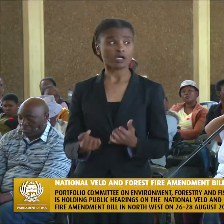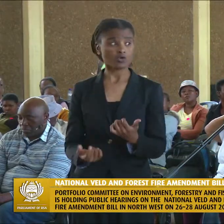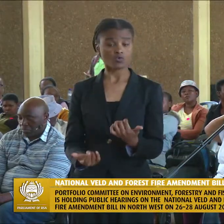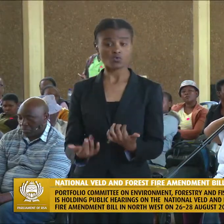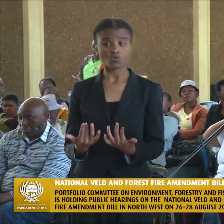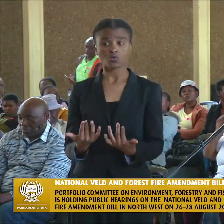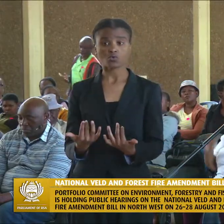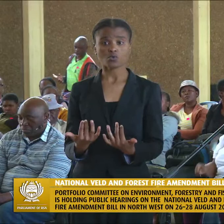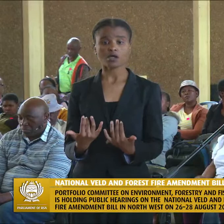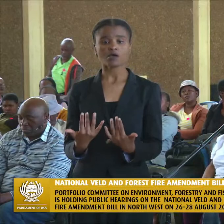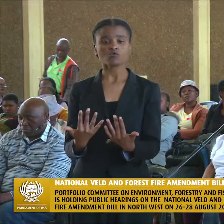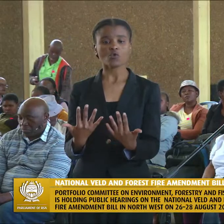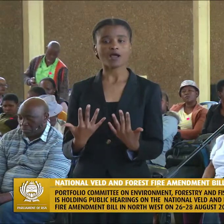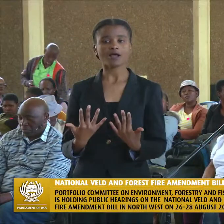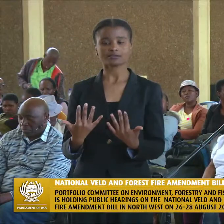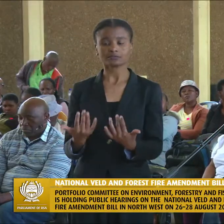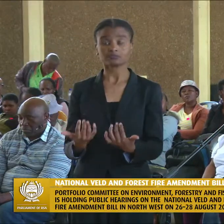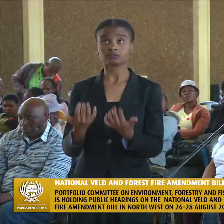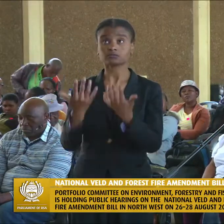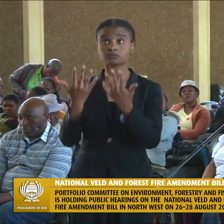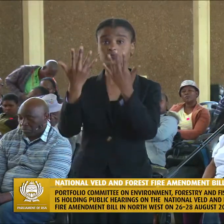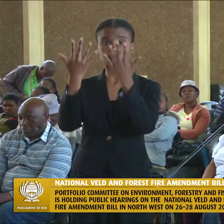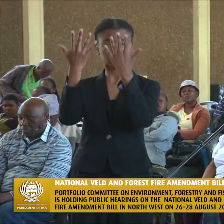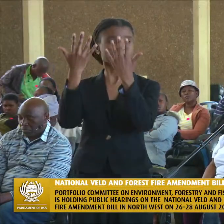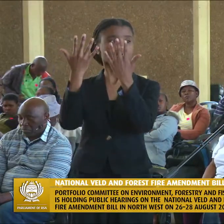the grass was very high